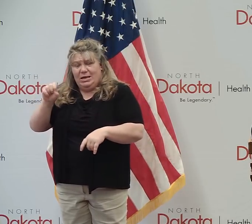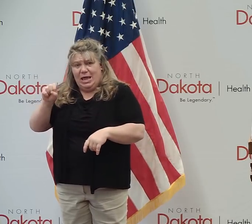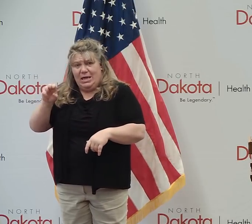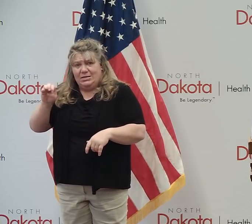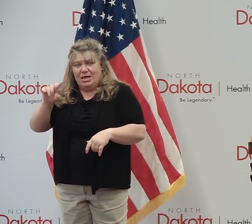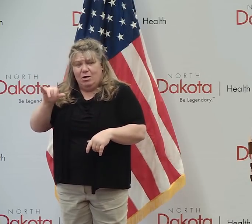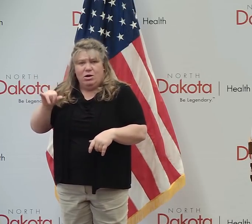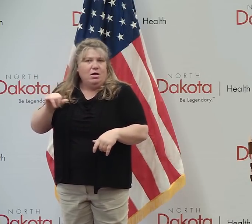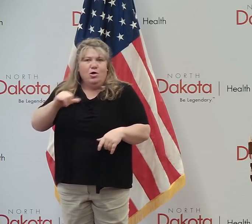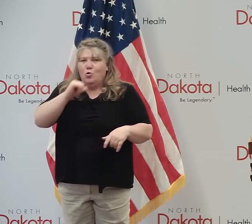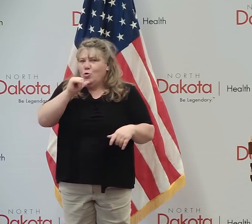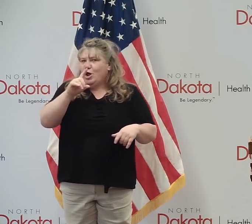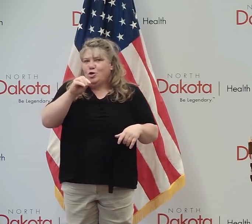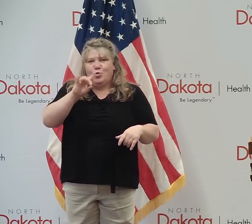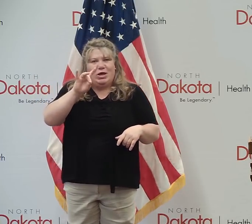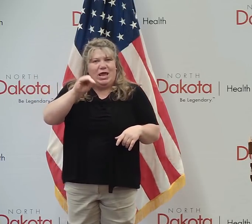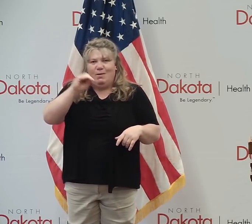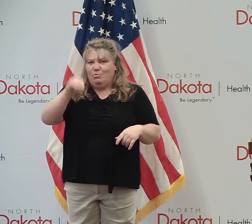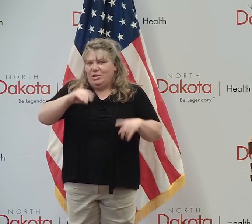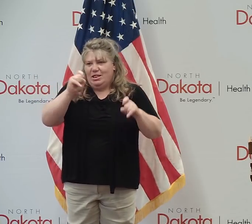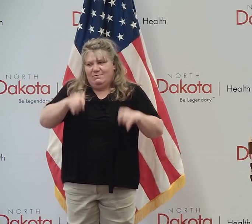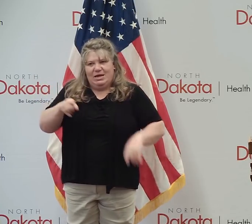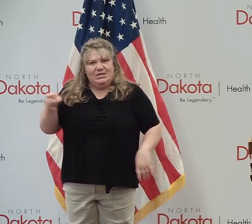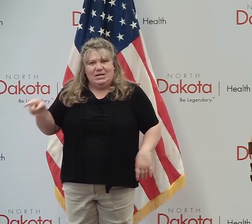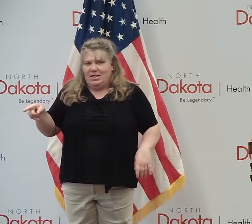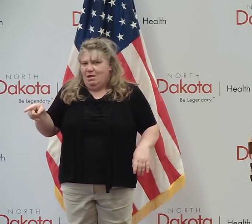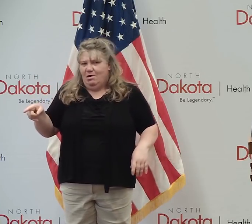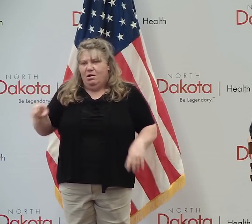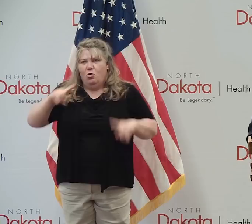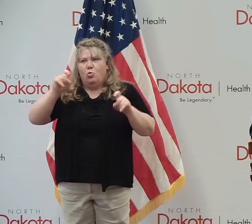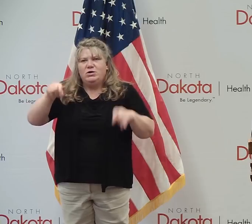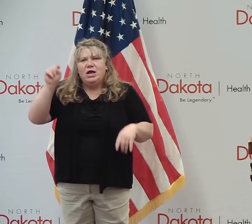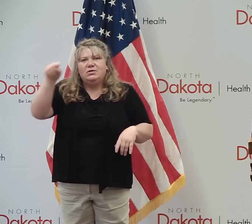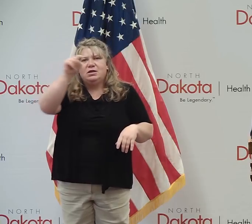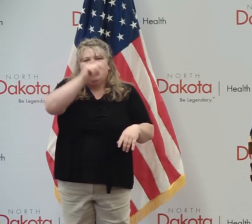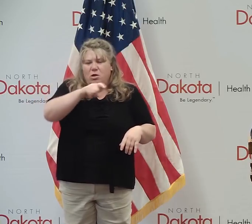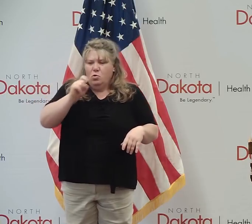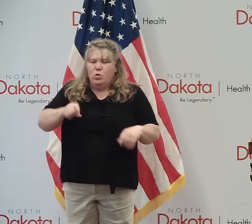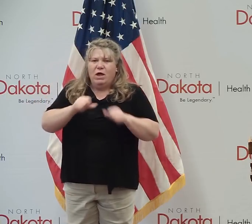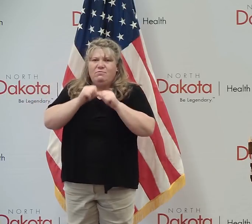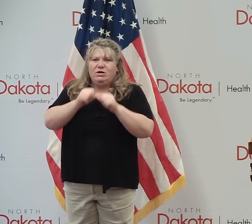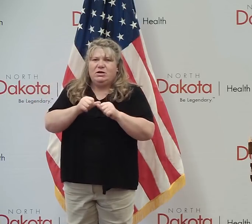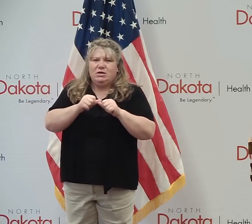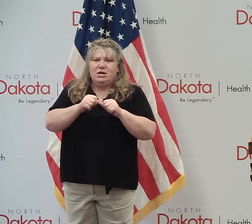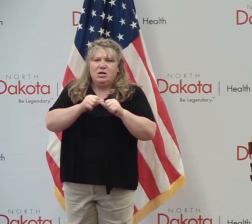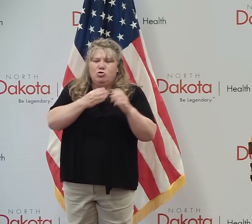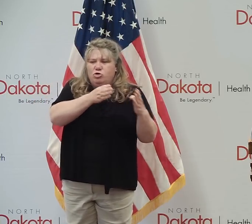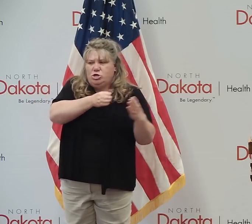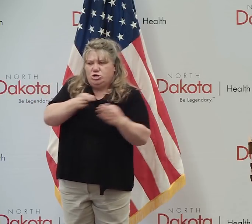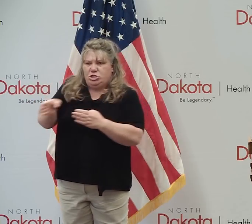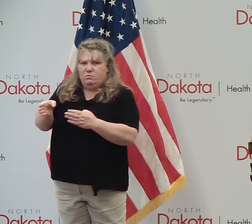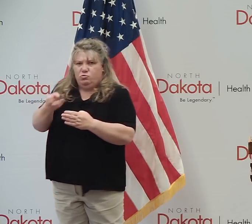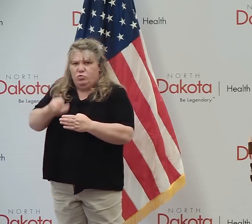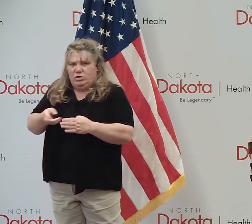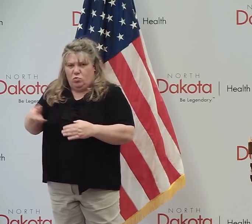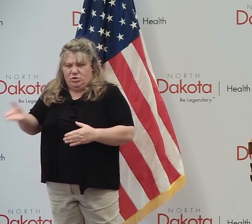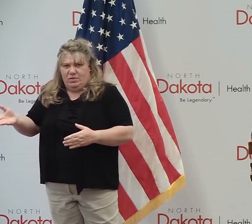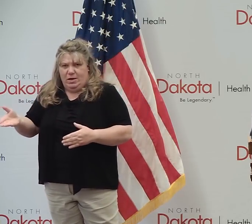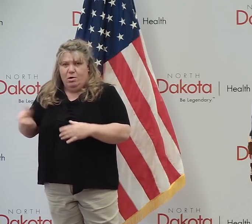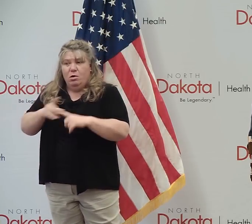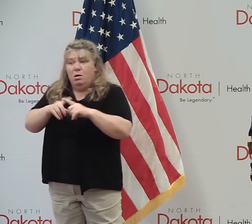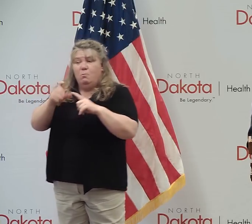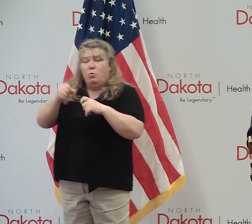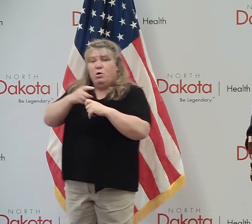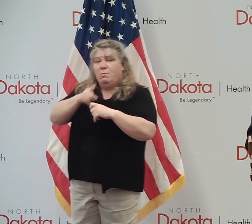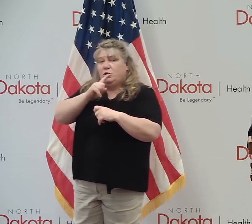not yet doing 80% of the testing in Cass County. And so we've got to continue to shift resources there. But as Jacobs, you're asking, we want to make